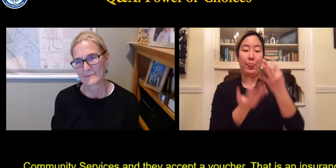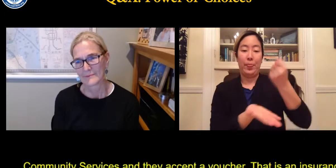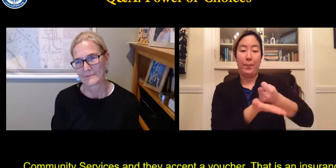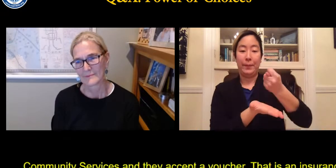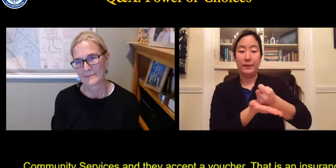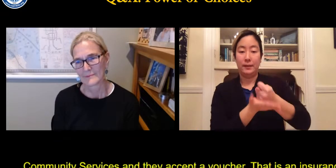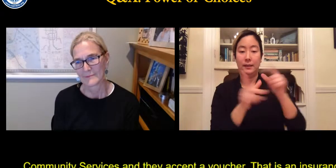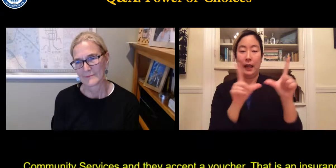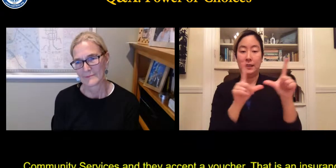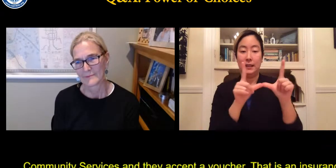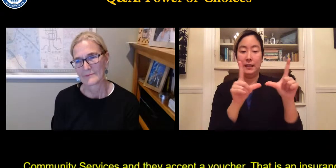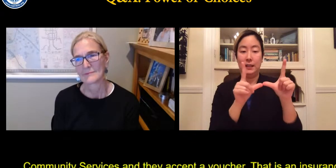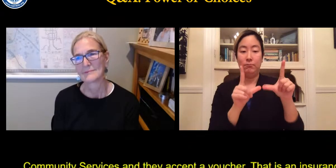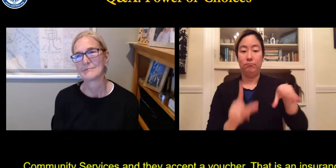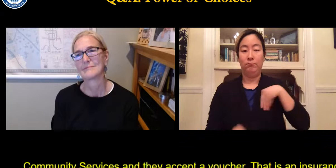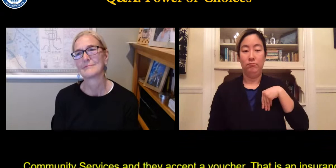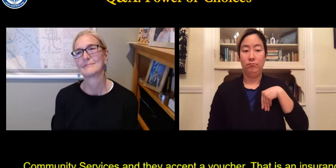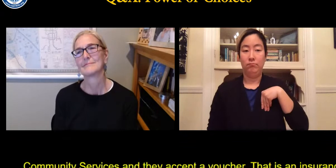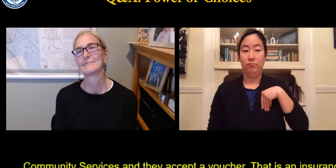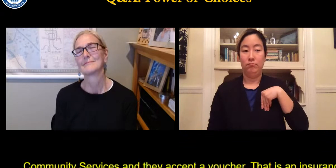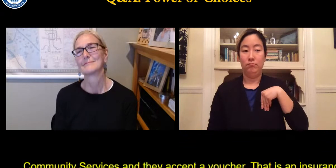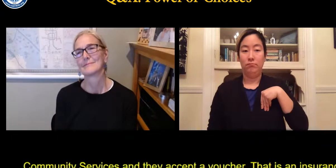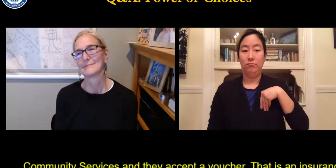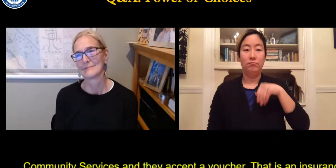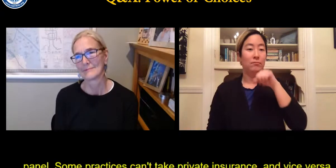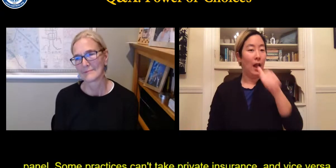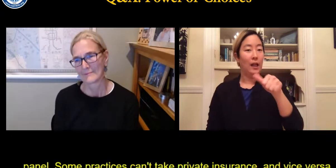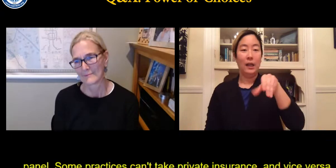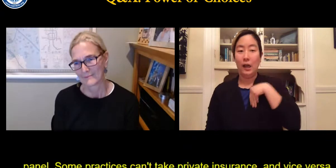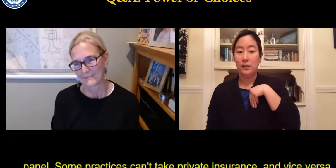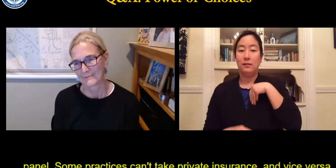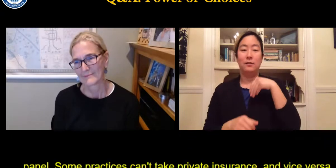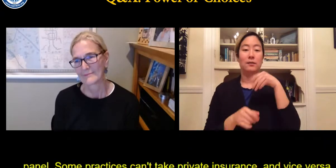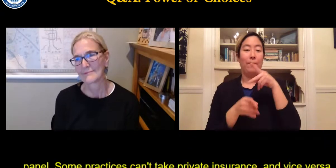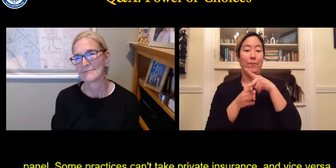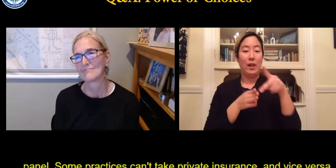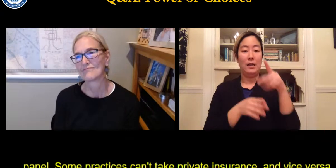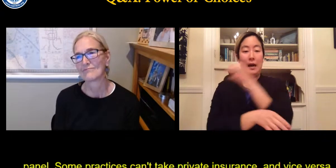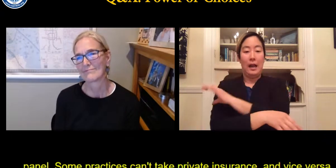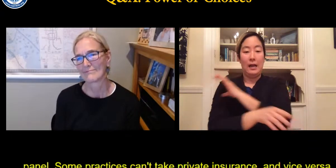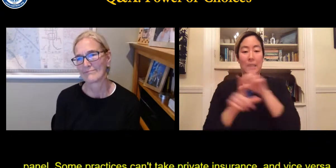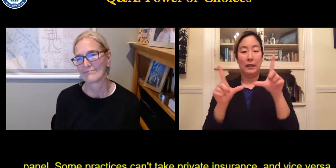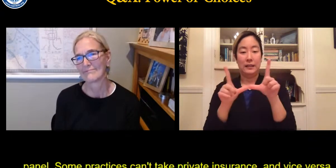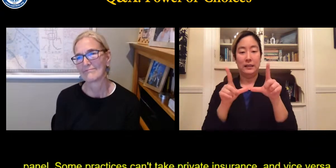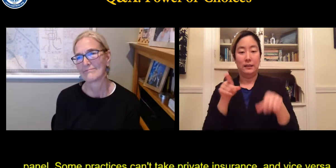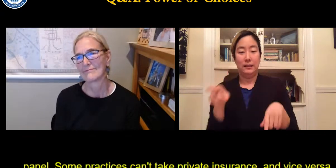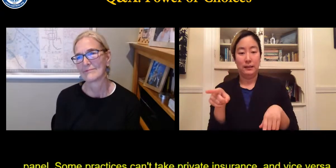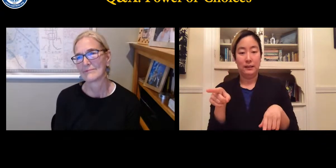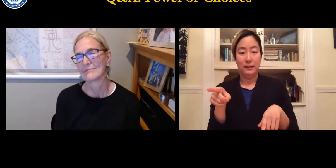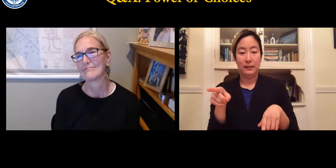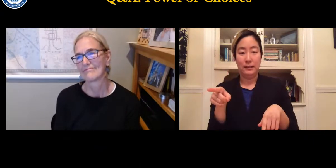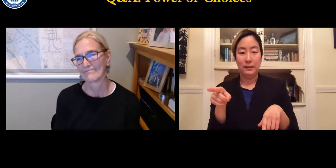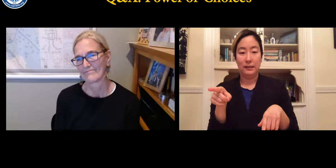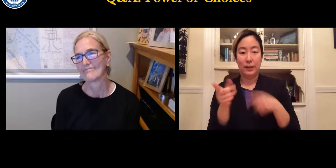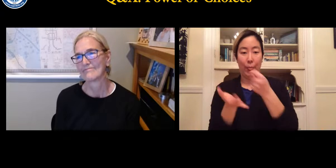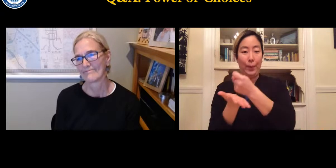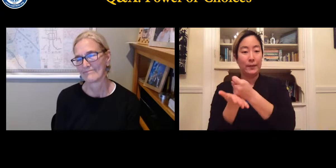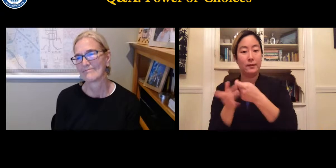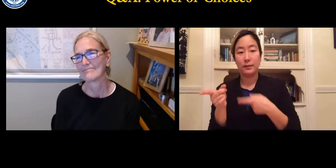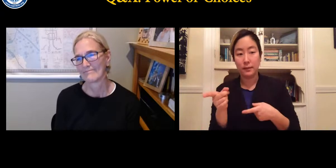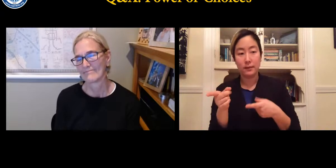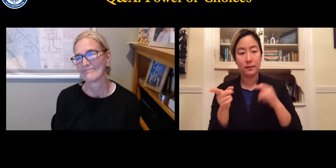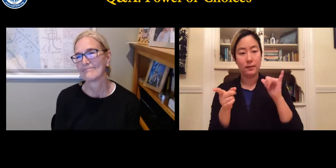California. Medi-Cal covers visits to any social worker, family therapist